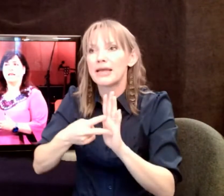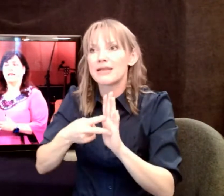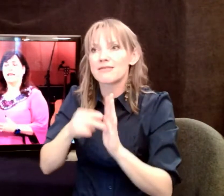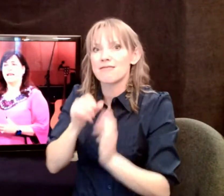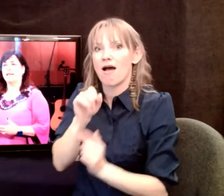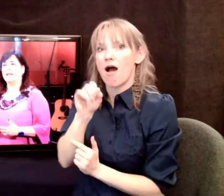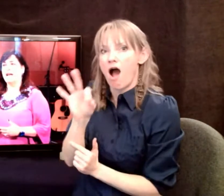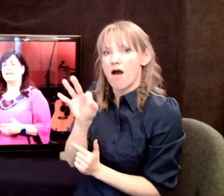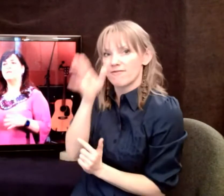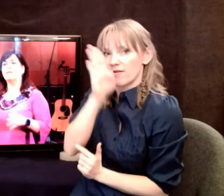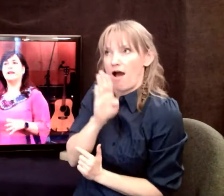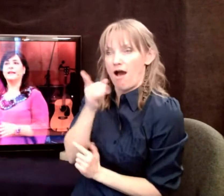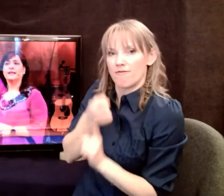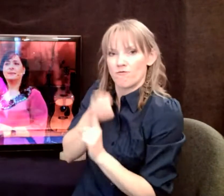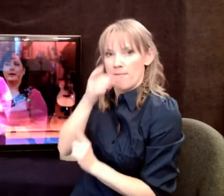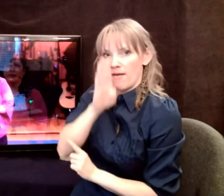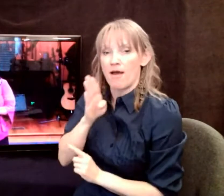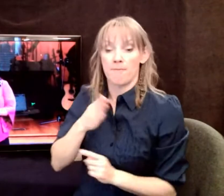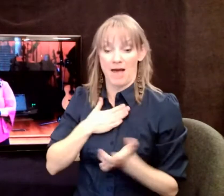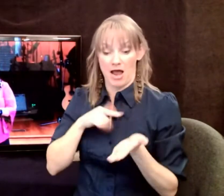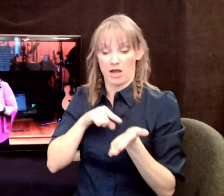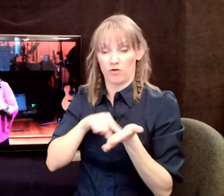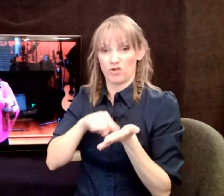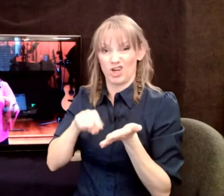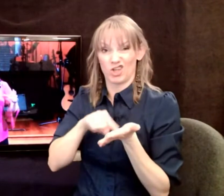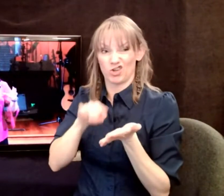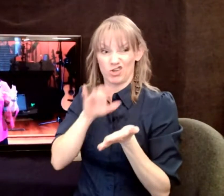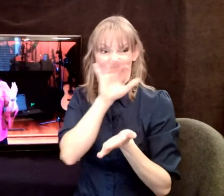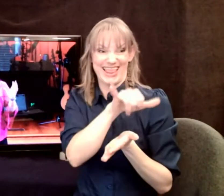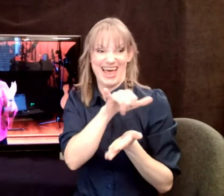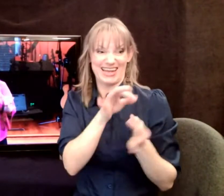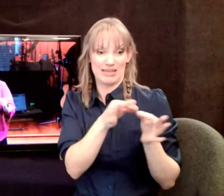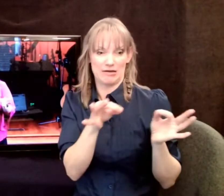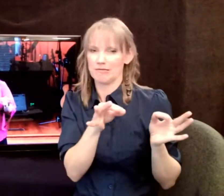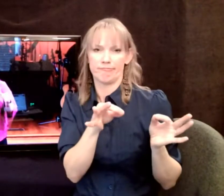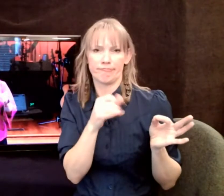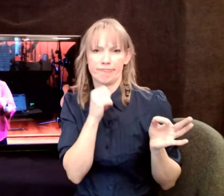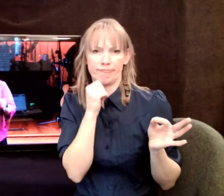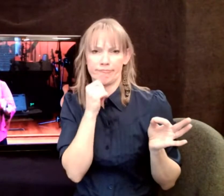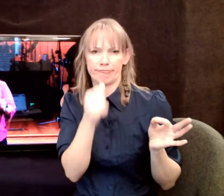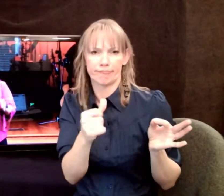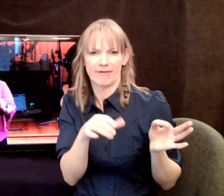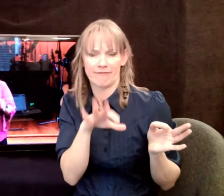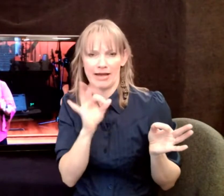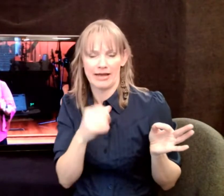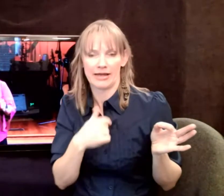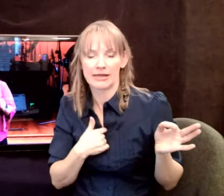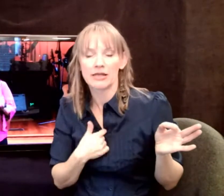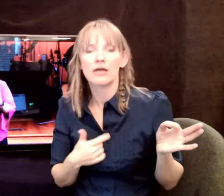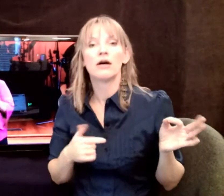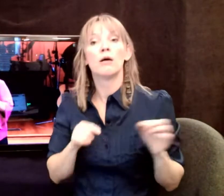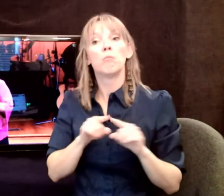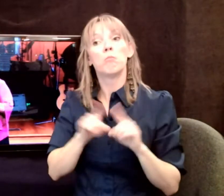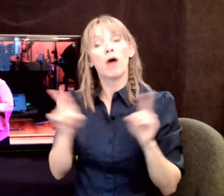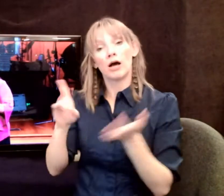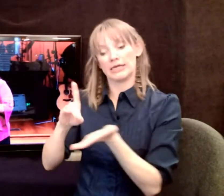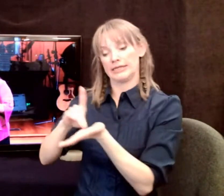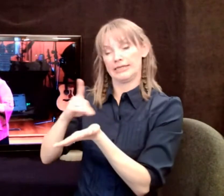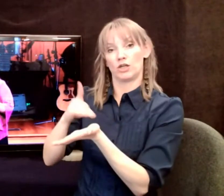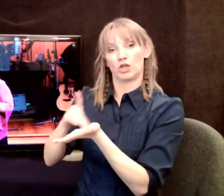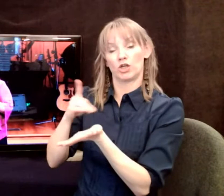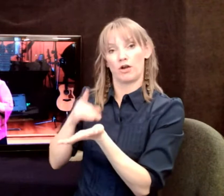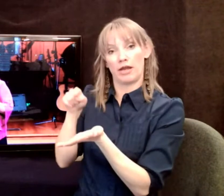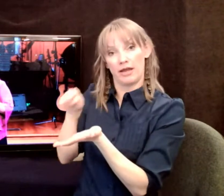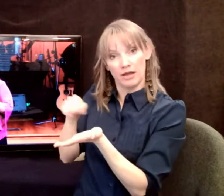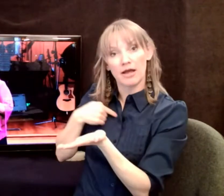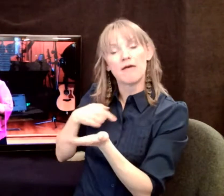I didn't find in my research that pointed definition necessarily, but in the dictionary, I found